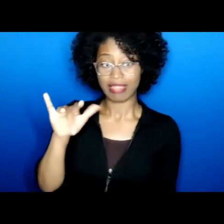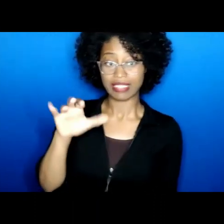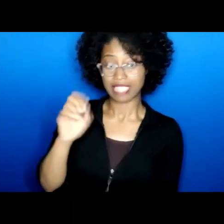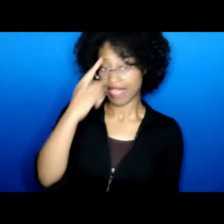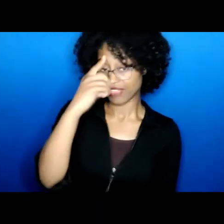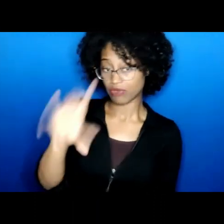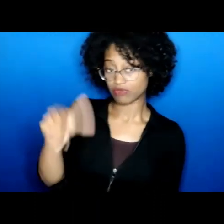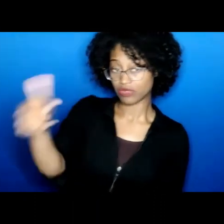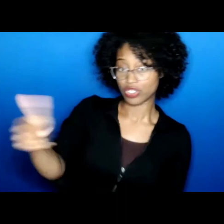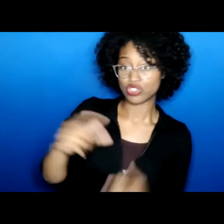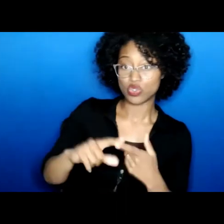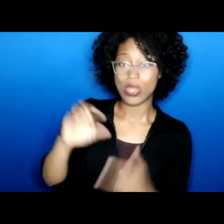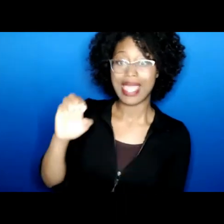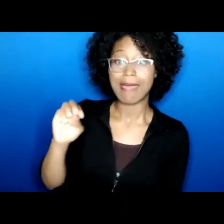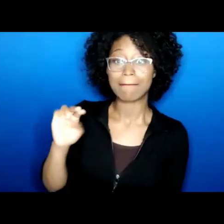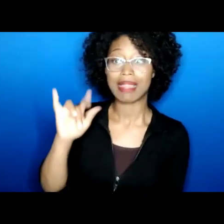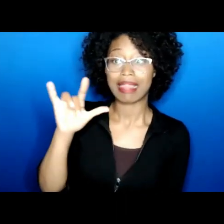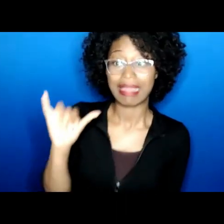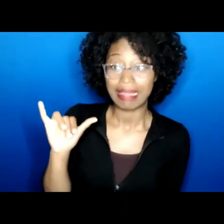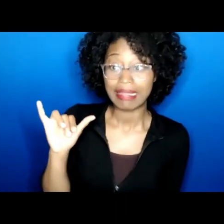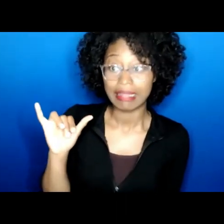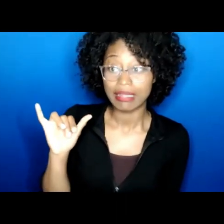to turn it over to Emily.